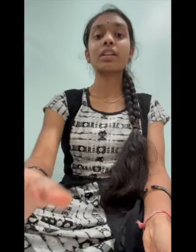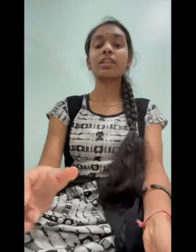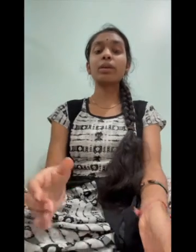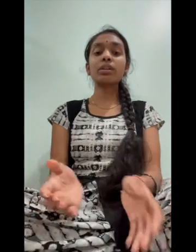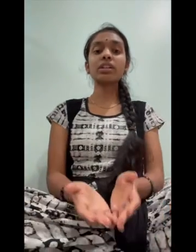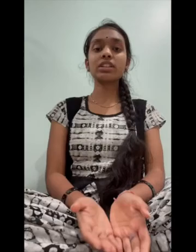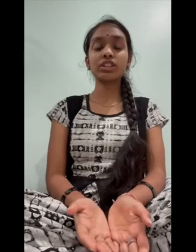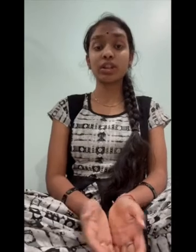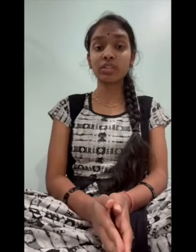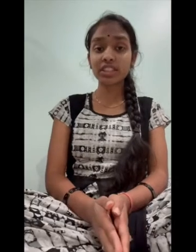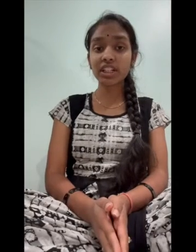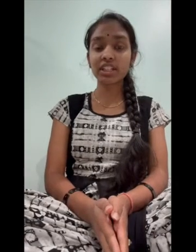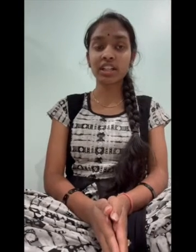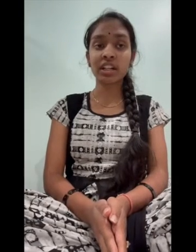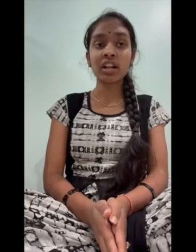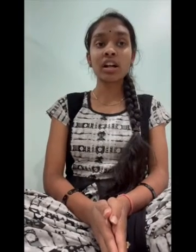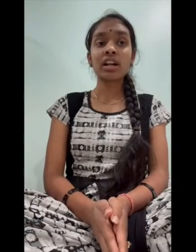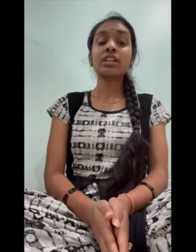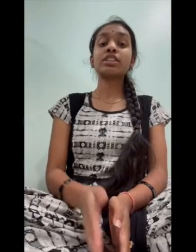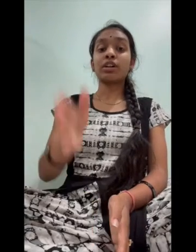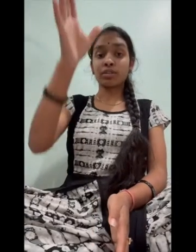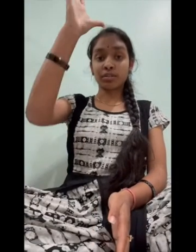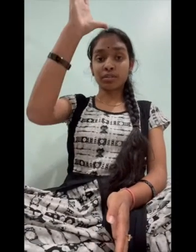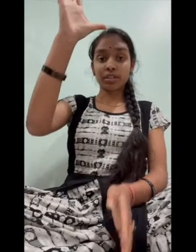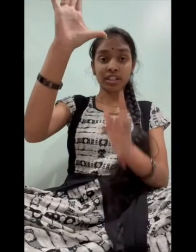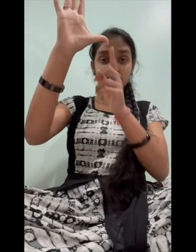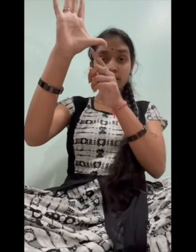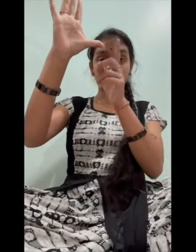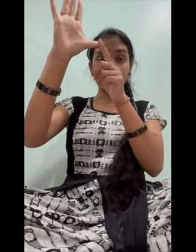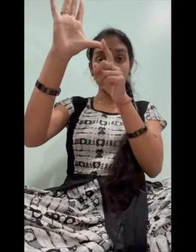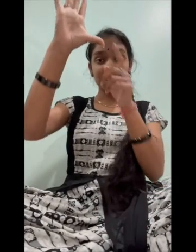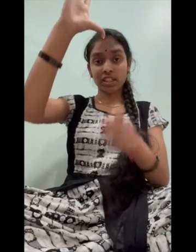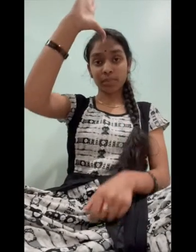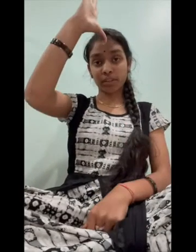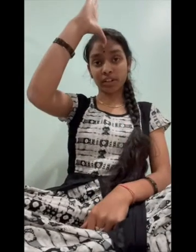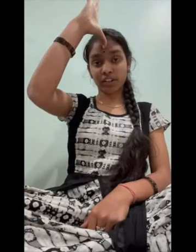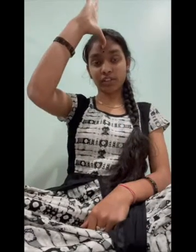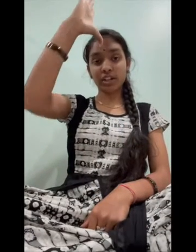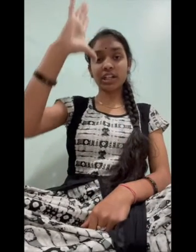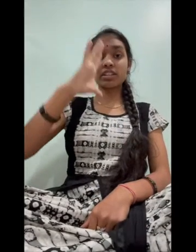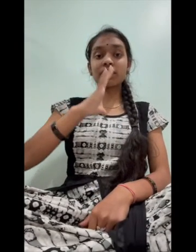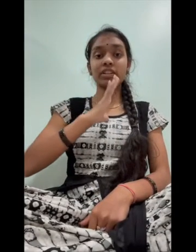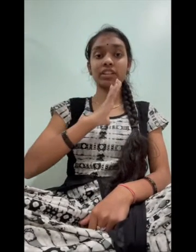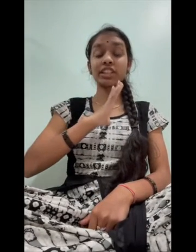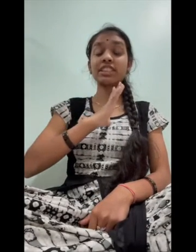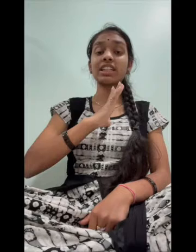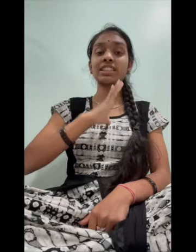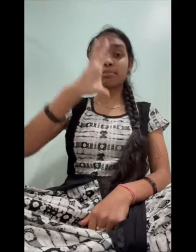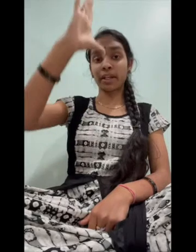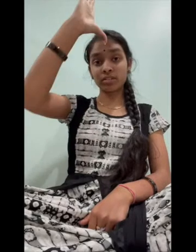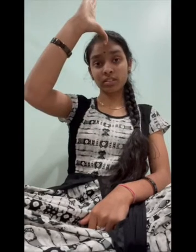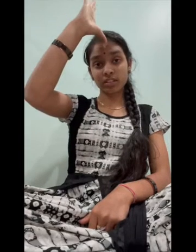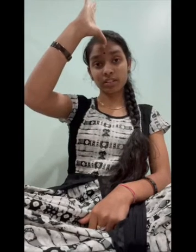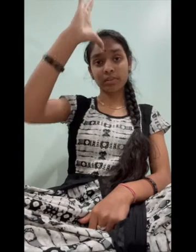Now we're going to show the gender. So take your thumb and put it on your forehead to your chest. That's male.